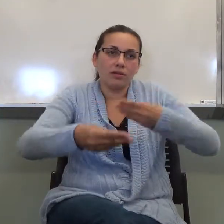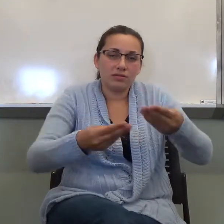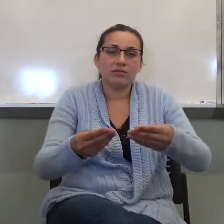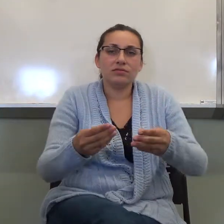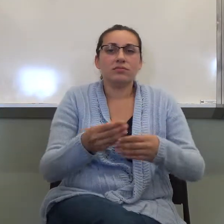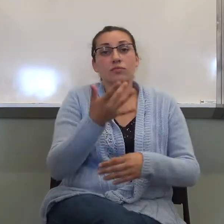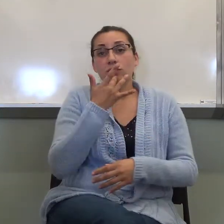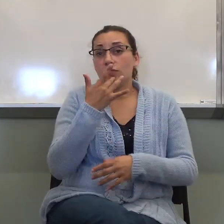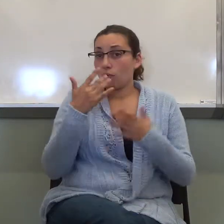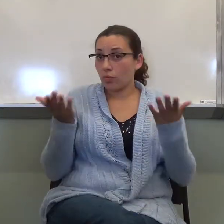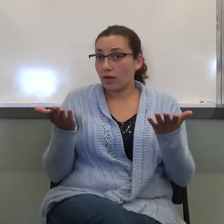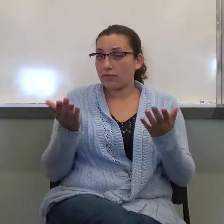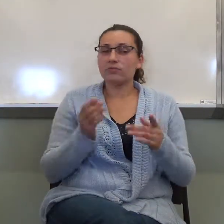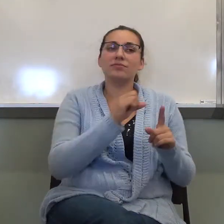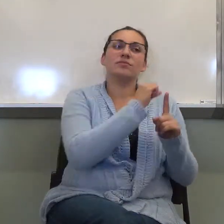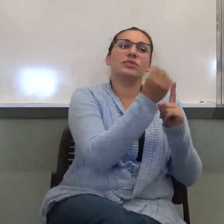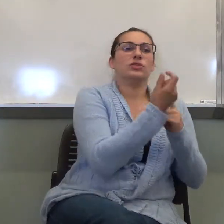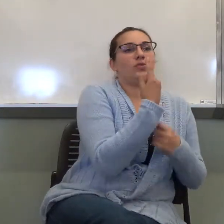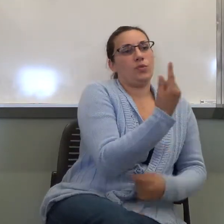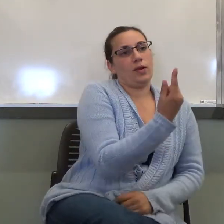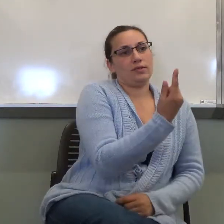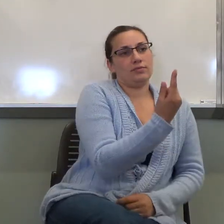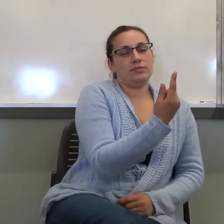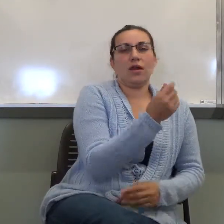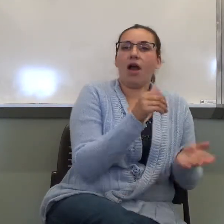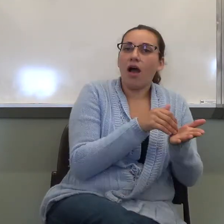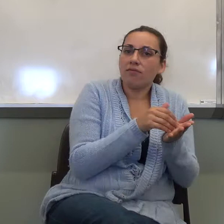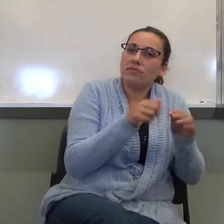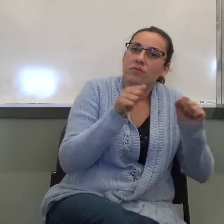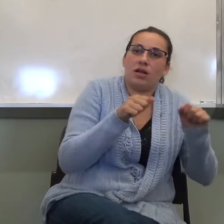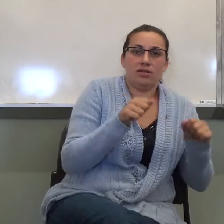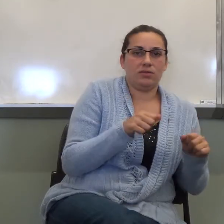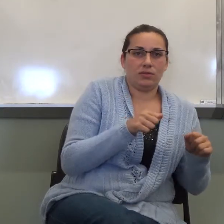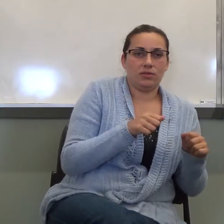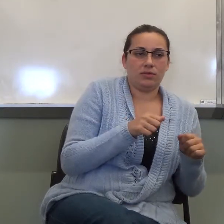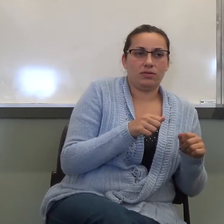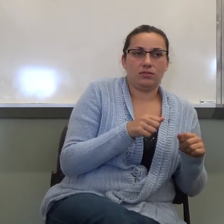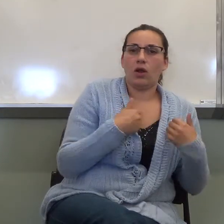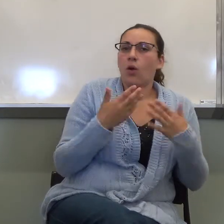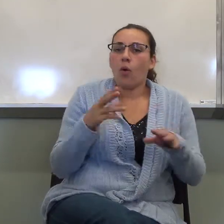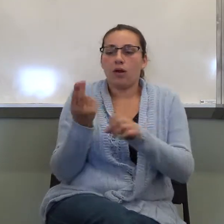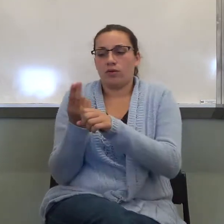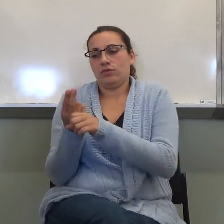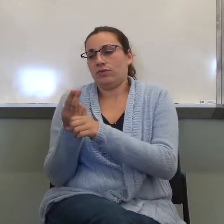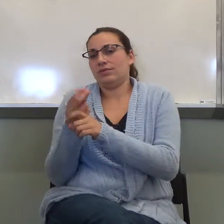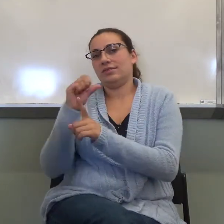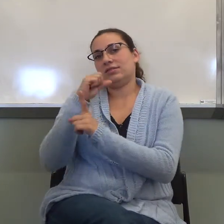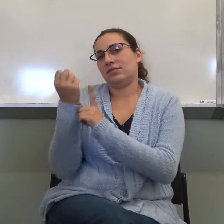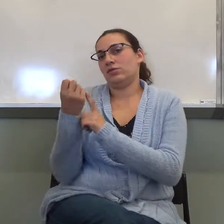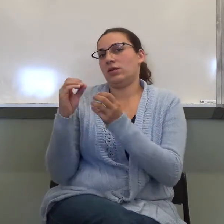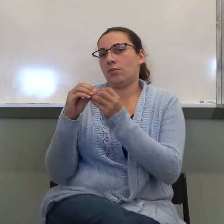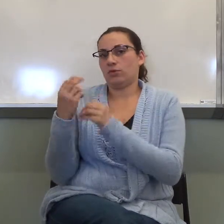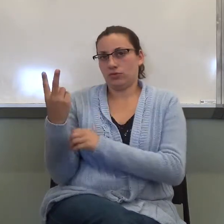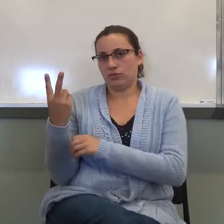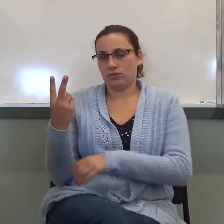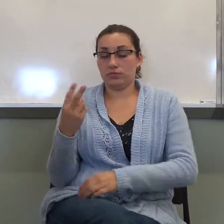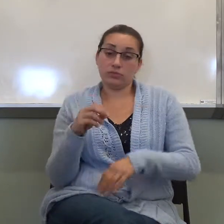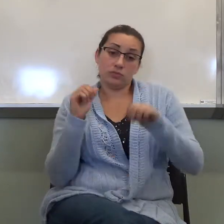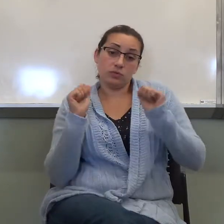prefer to do case 1s as often as they can and minimize the case 2s. You can do that here.